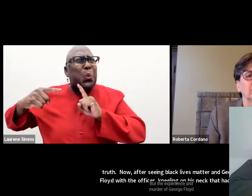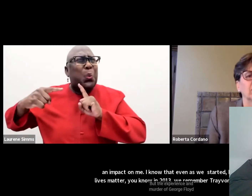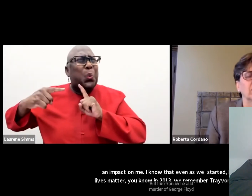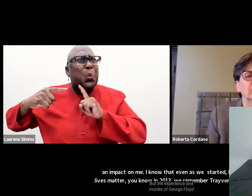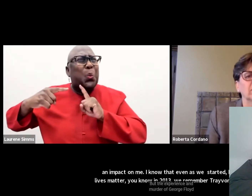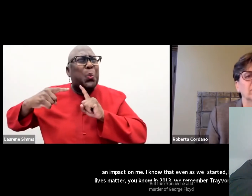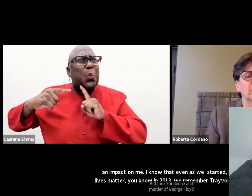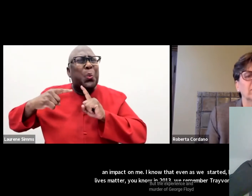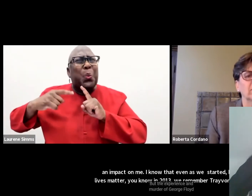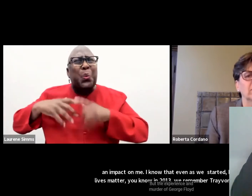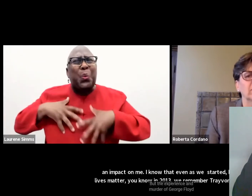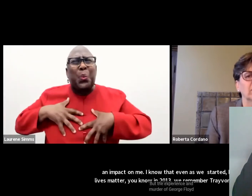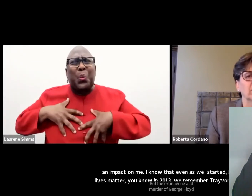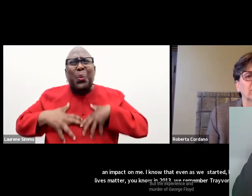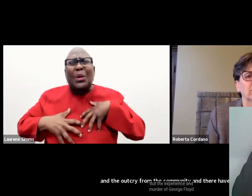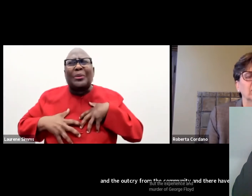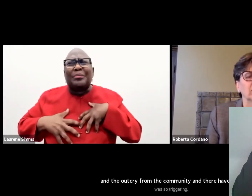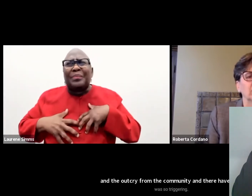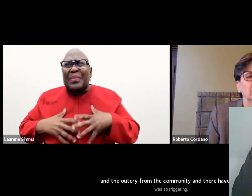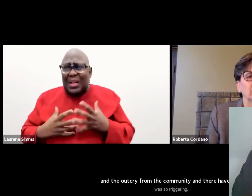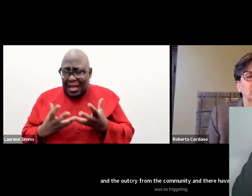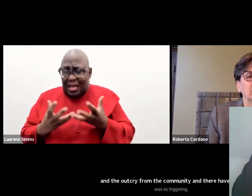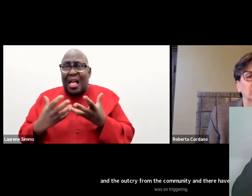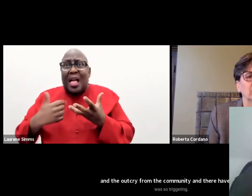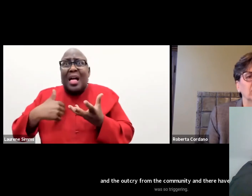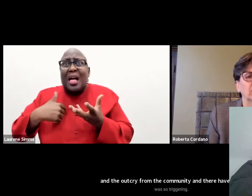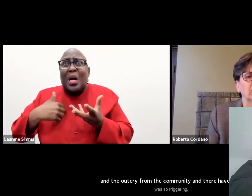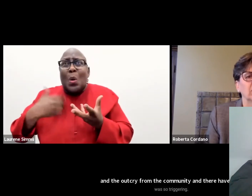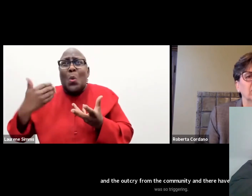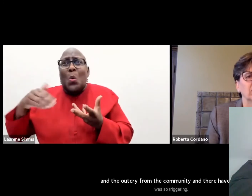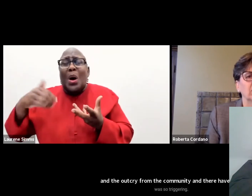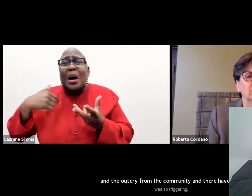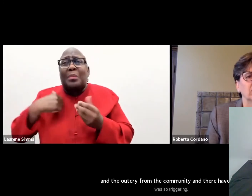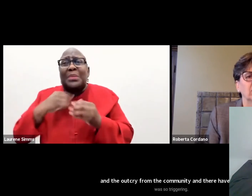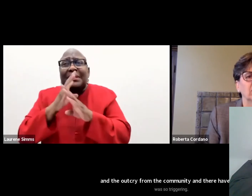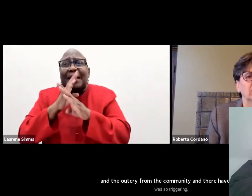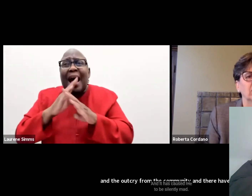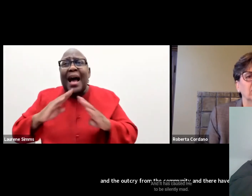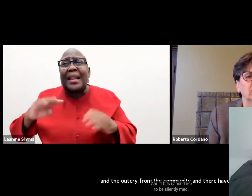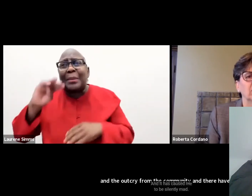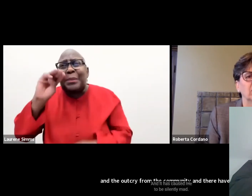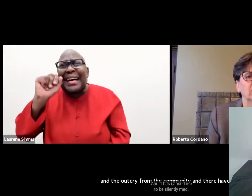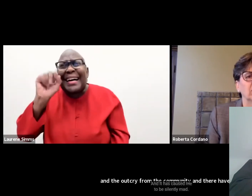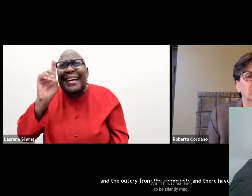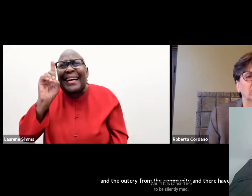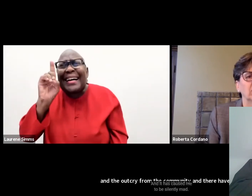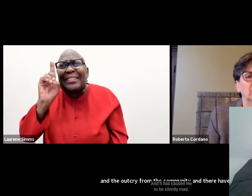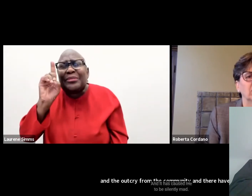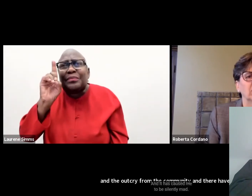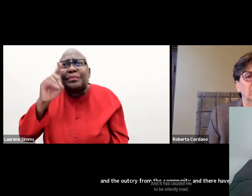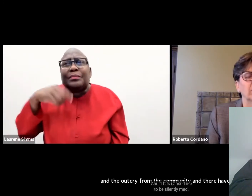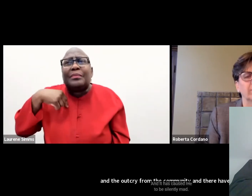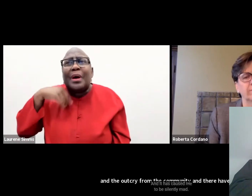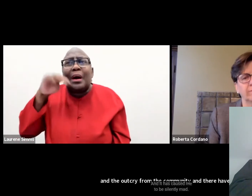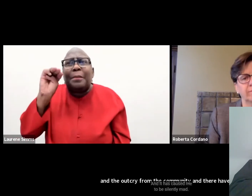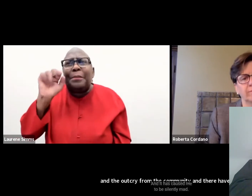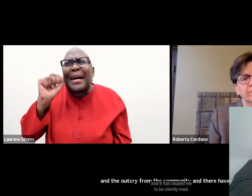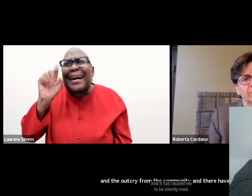of racism. But the experience was so triggering to me